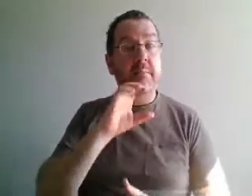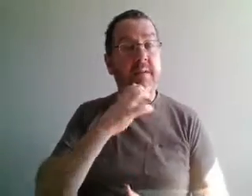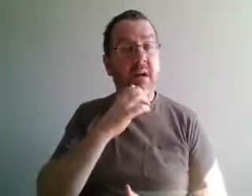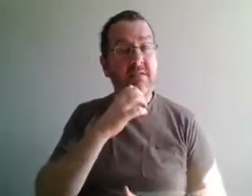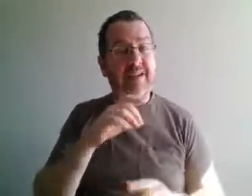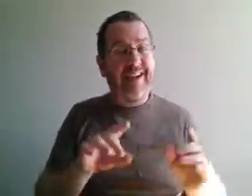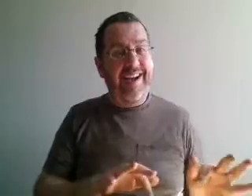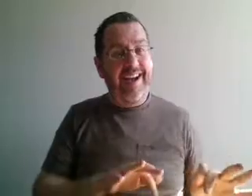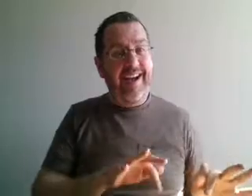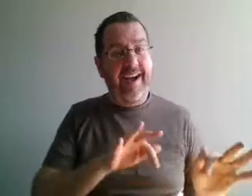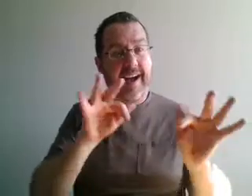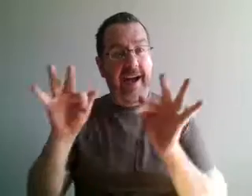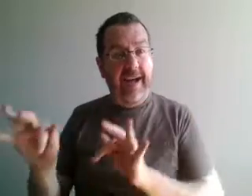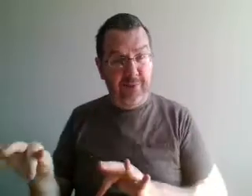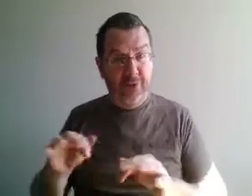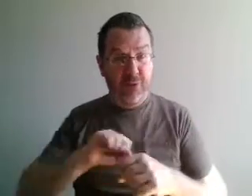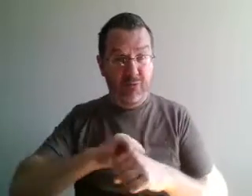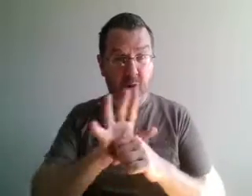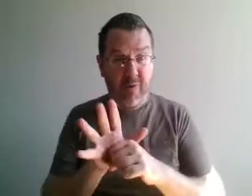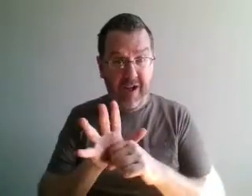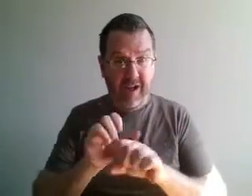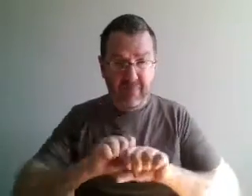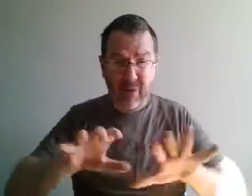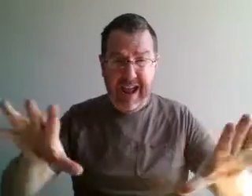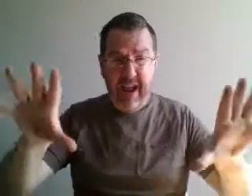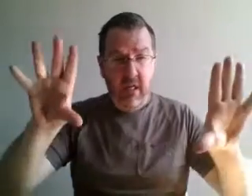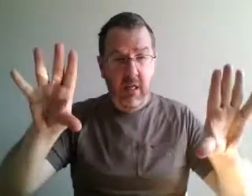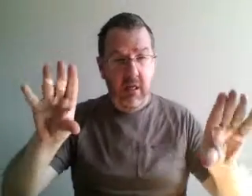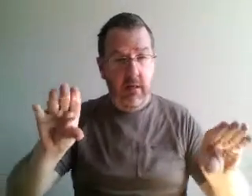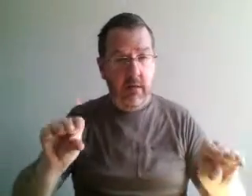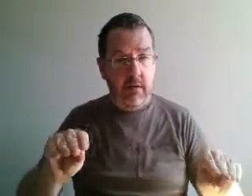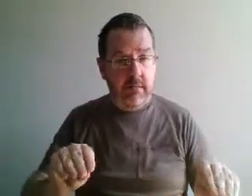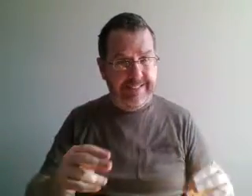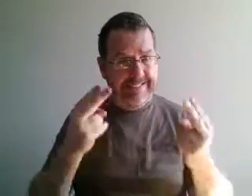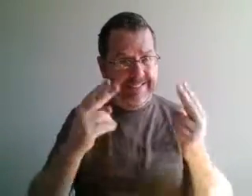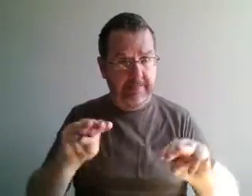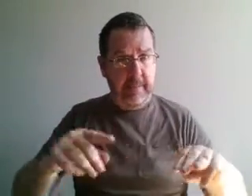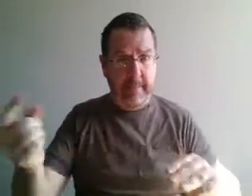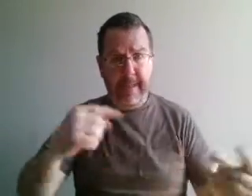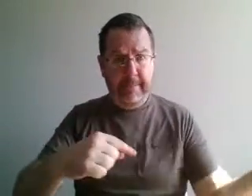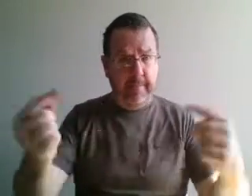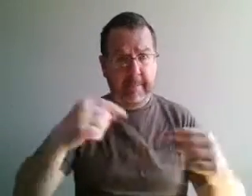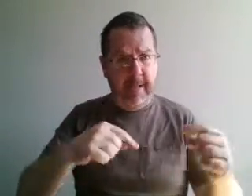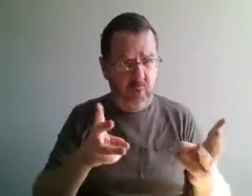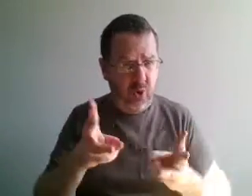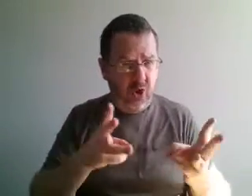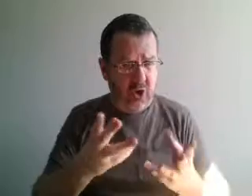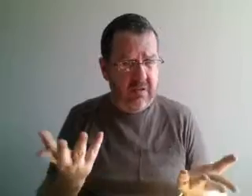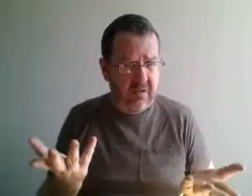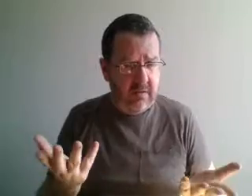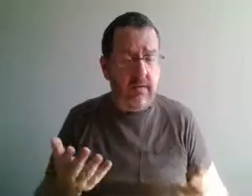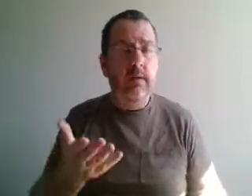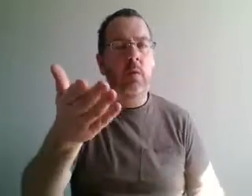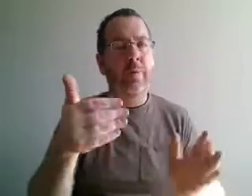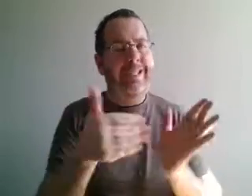available to work, for example, particularly in the healthcare sector. Absolutely, and these new tests, these antibody tests, will